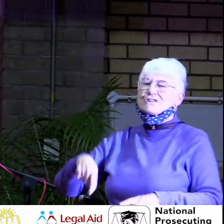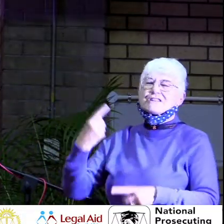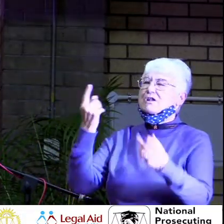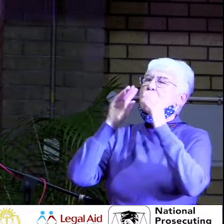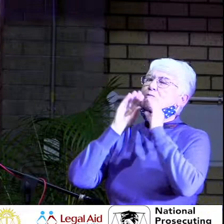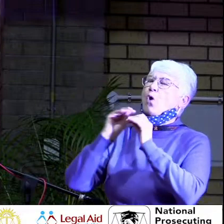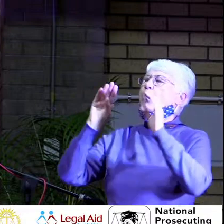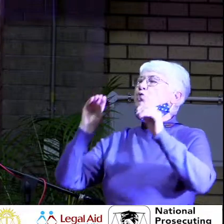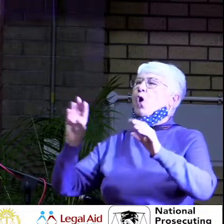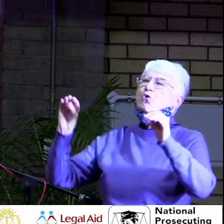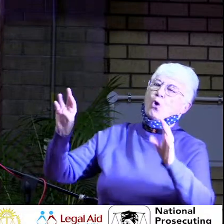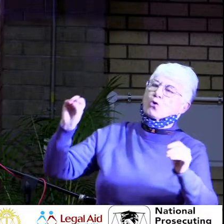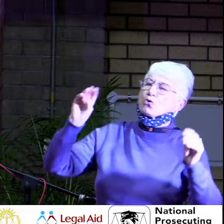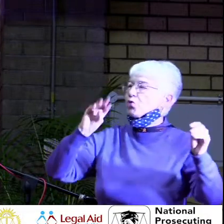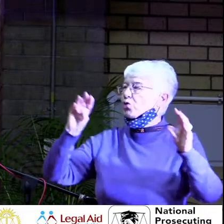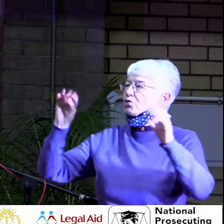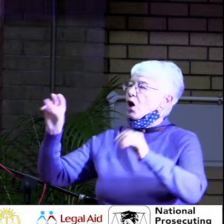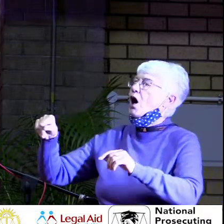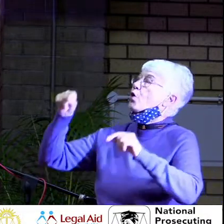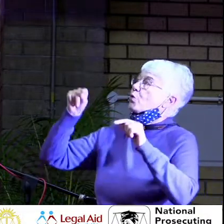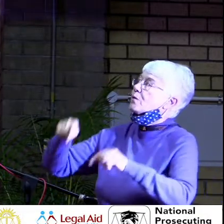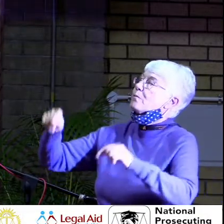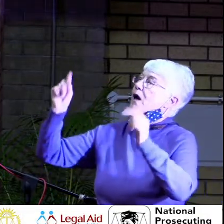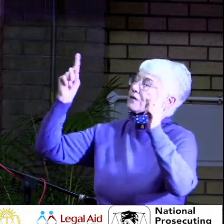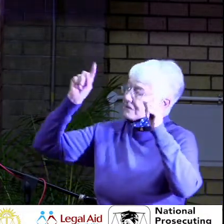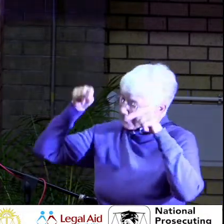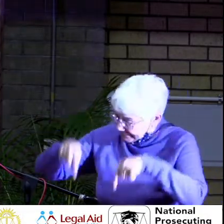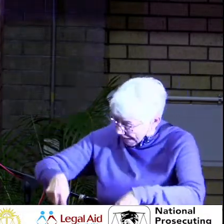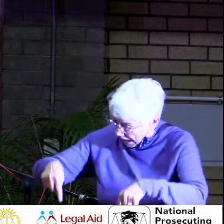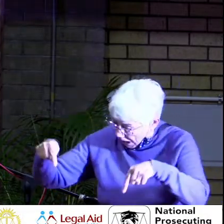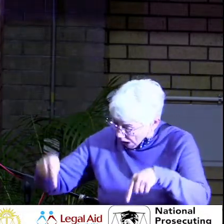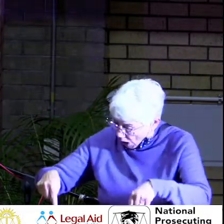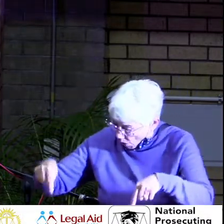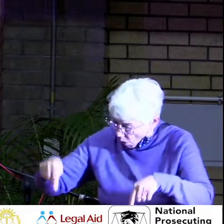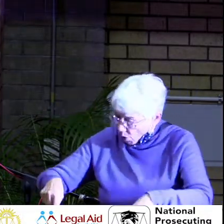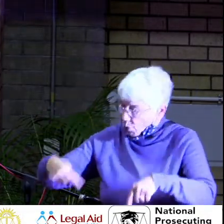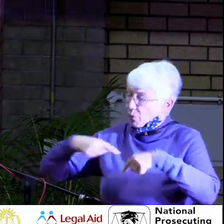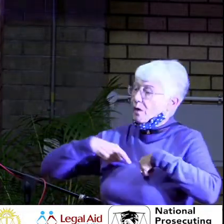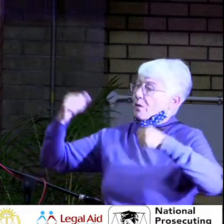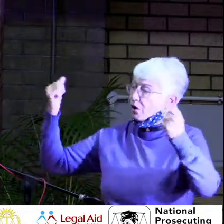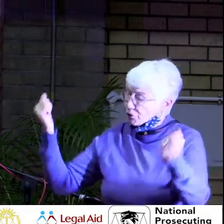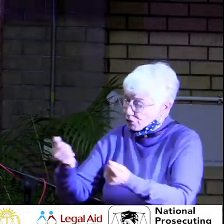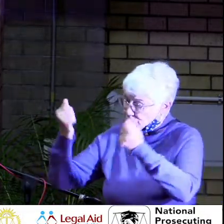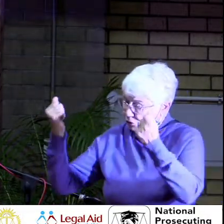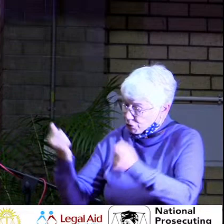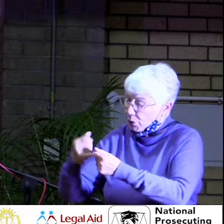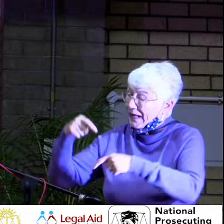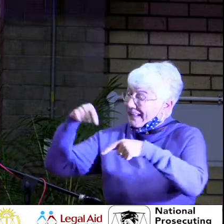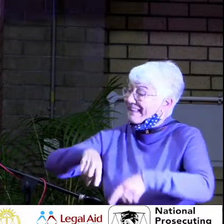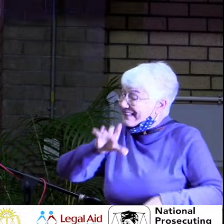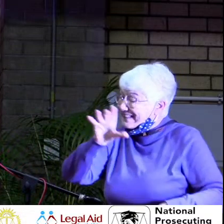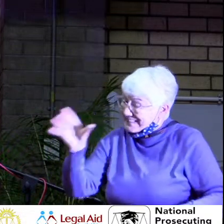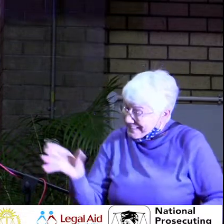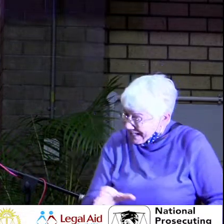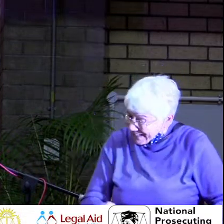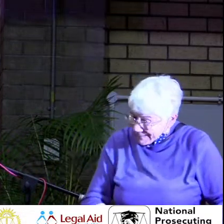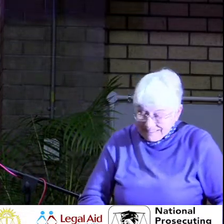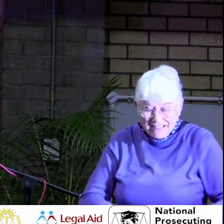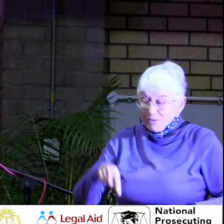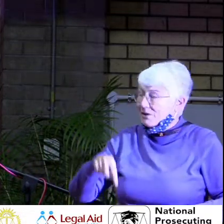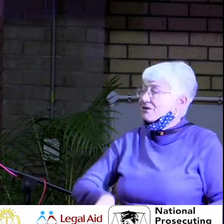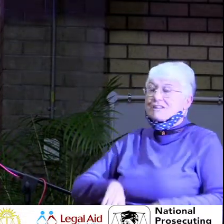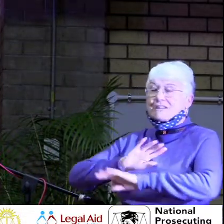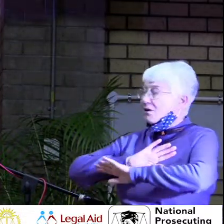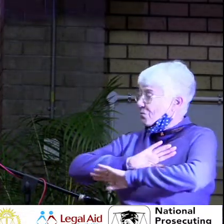lastly, the corruption in this country. Billions have been stolen, people.